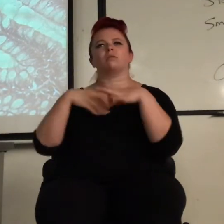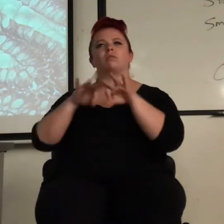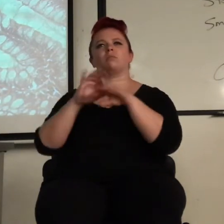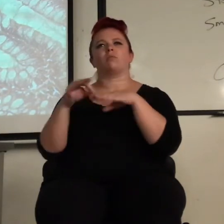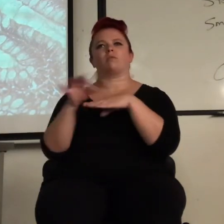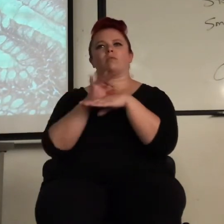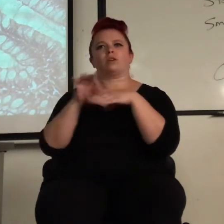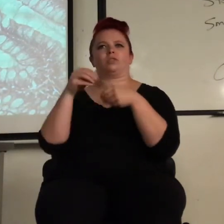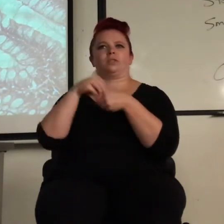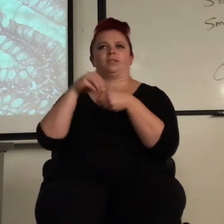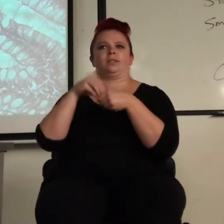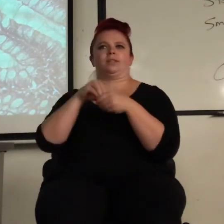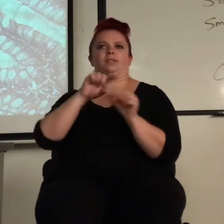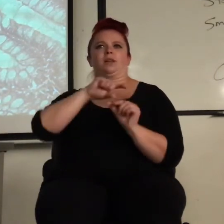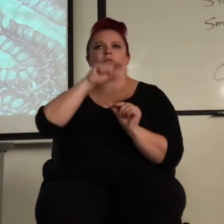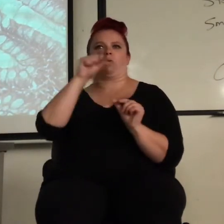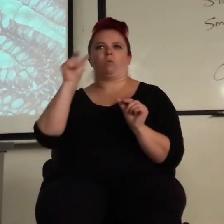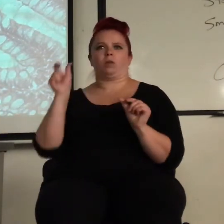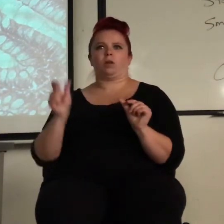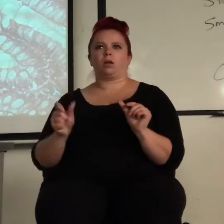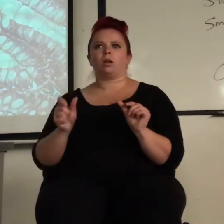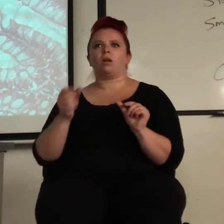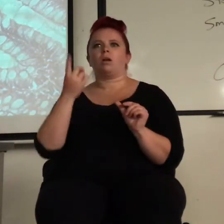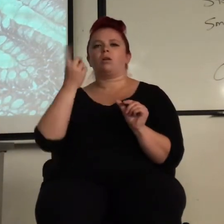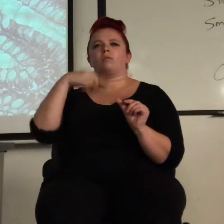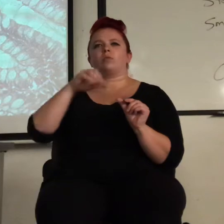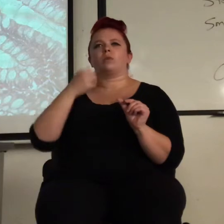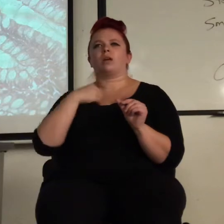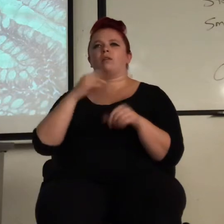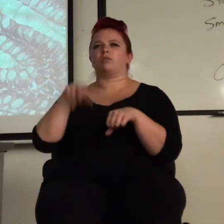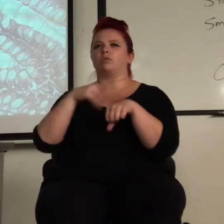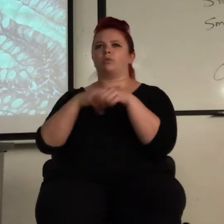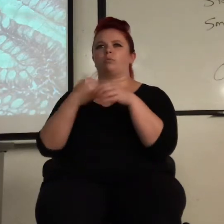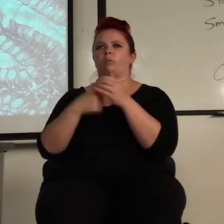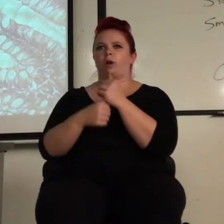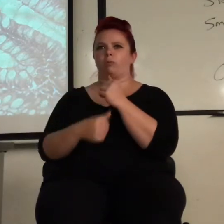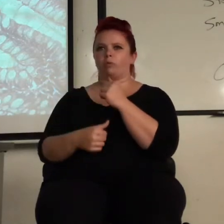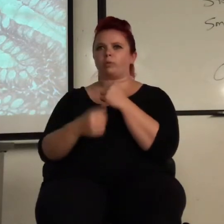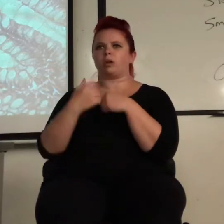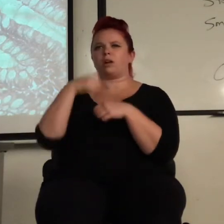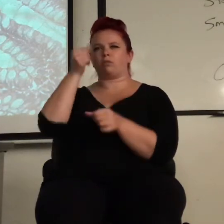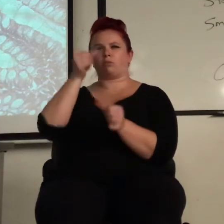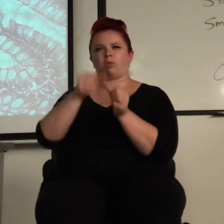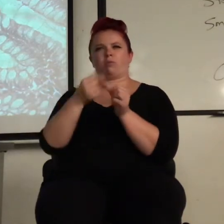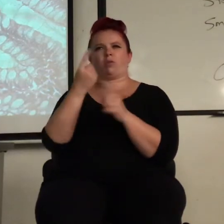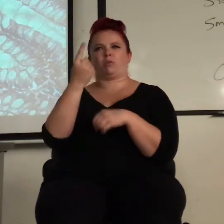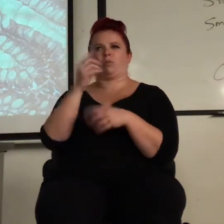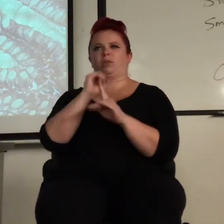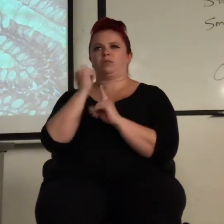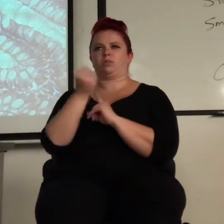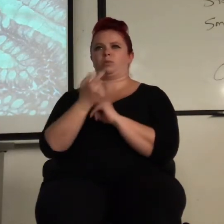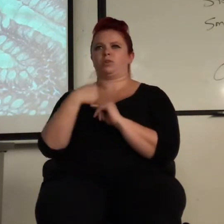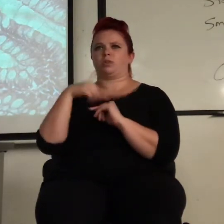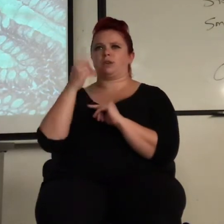colon to help have you have a regular bowel movement. I remember one case I heard about,